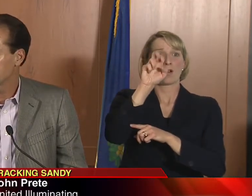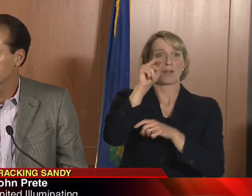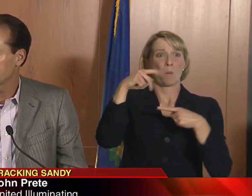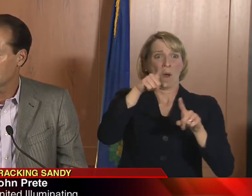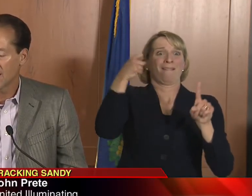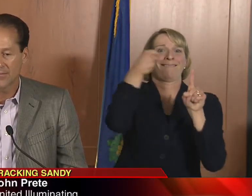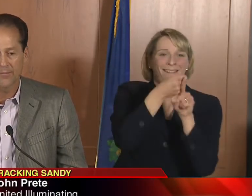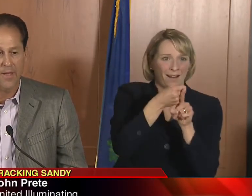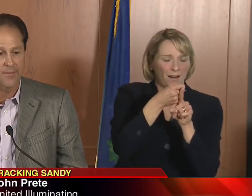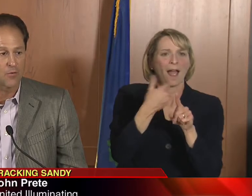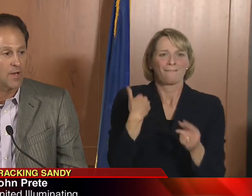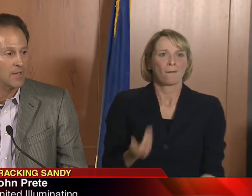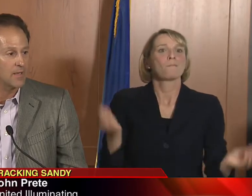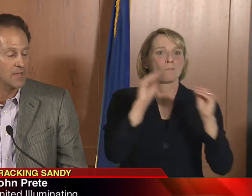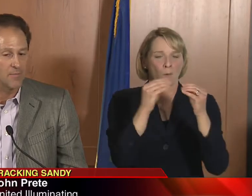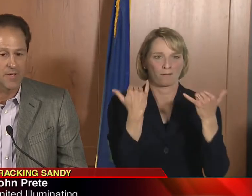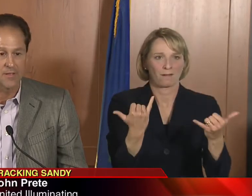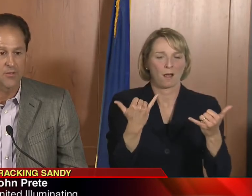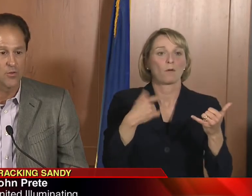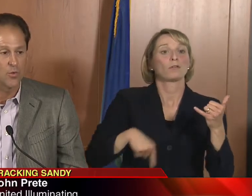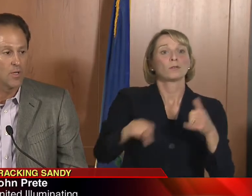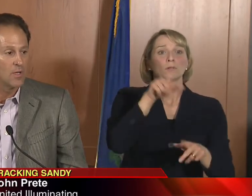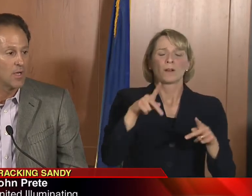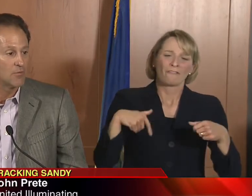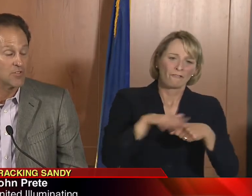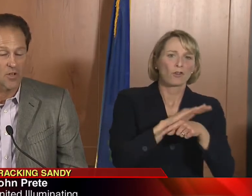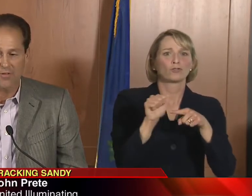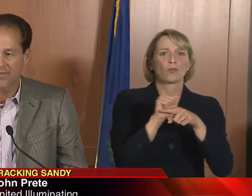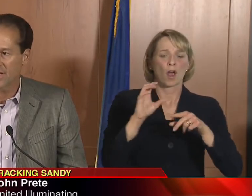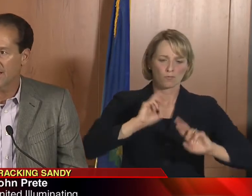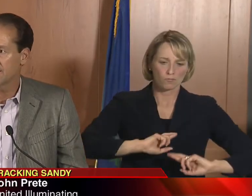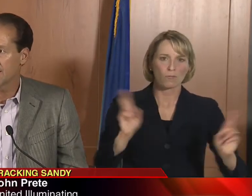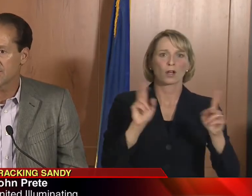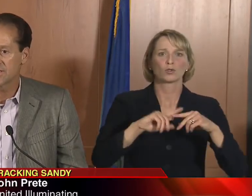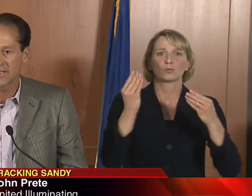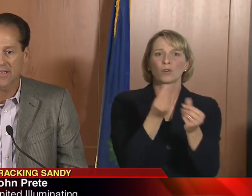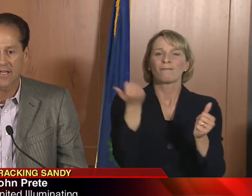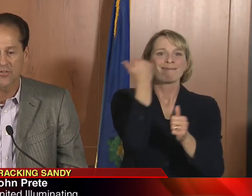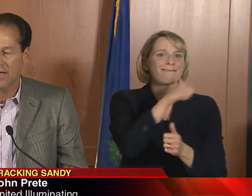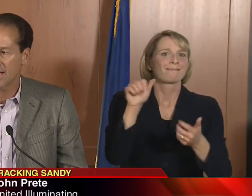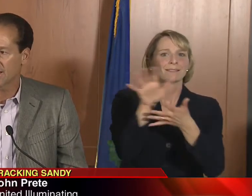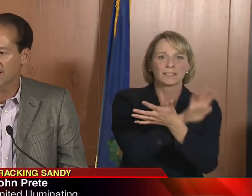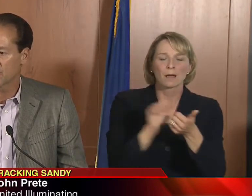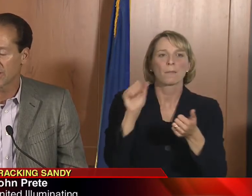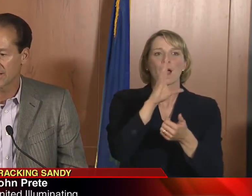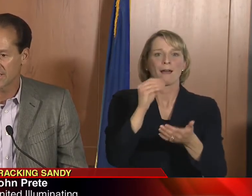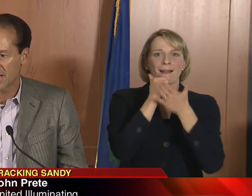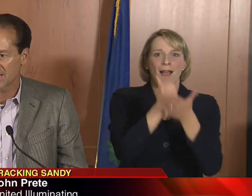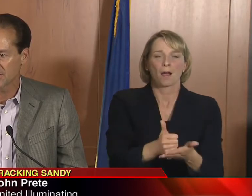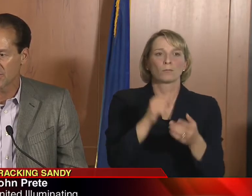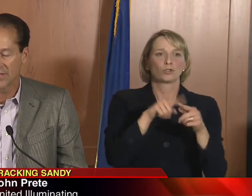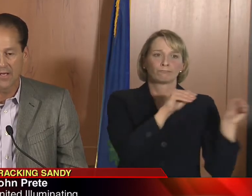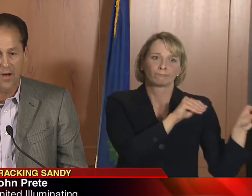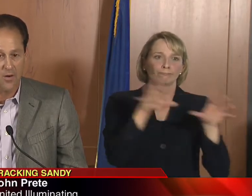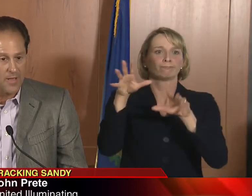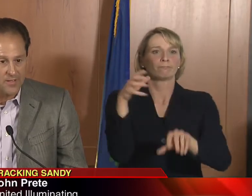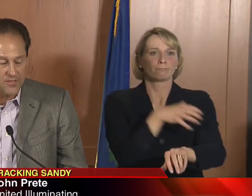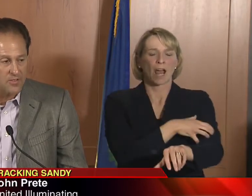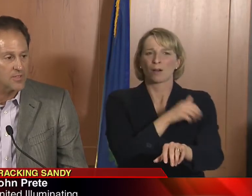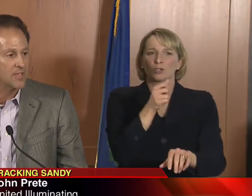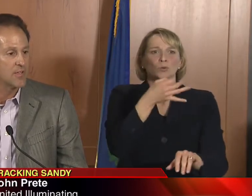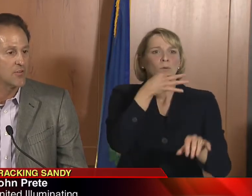fully trained, and they're ready and committed to resolve any damage and to get you back as quickly as possible.